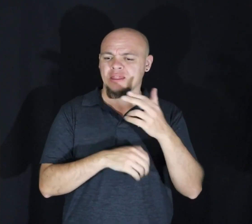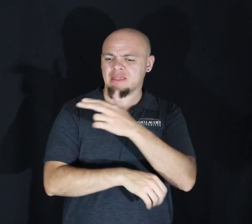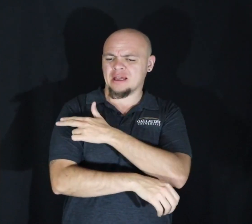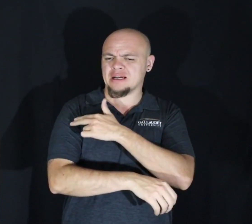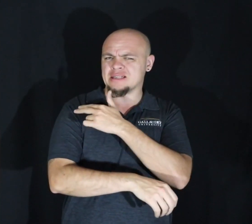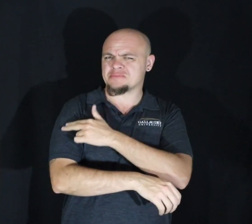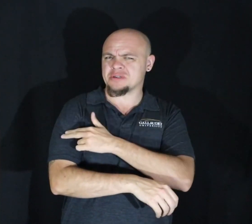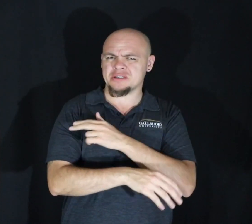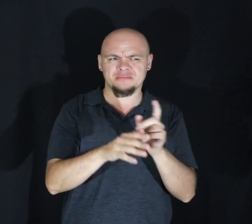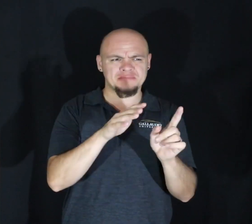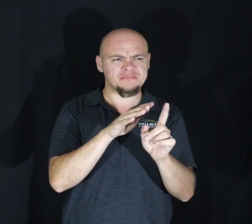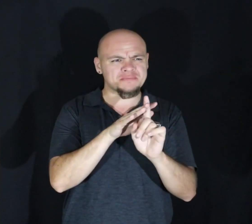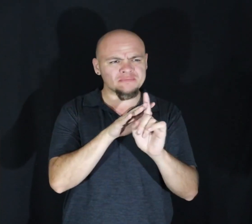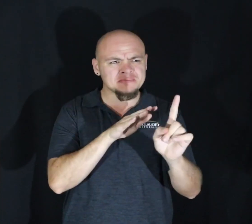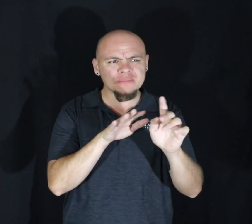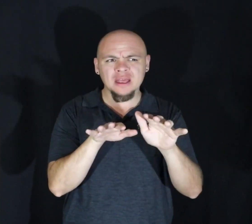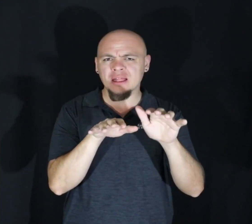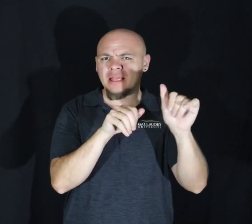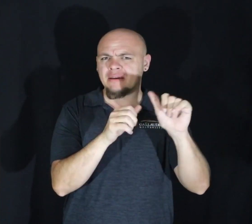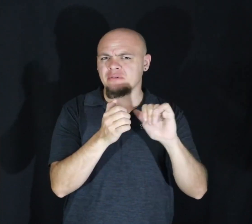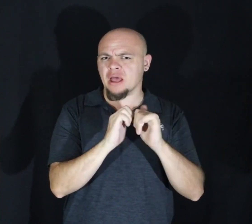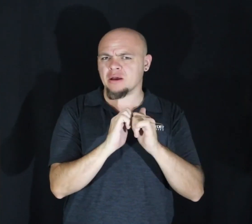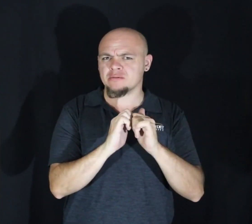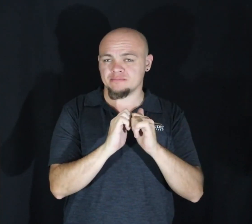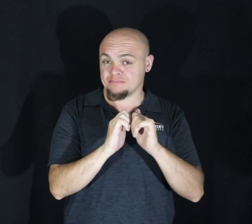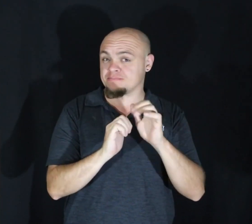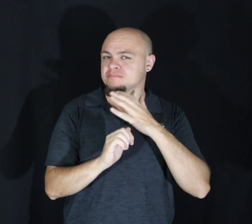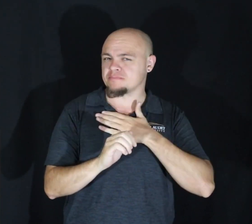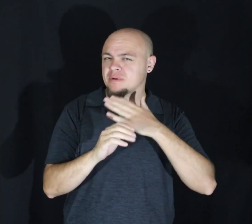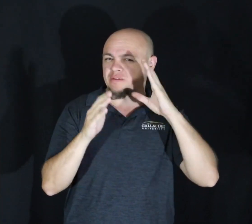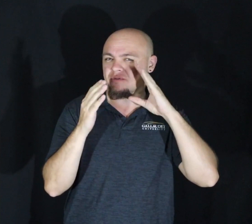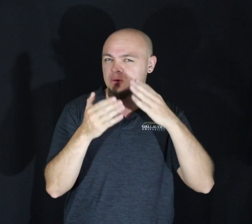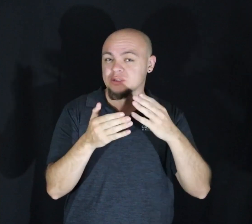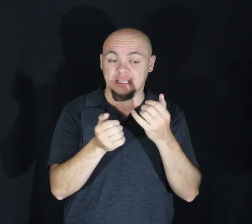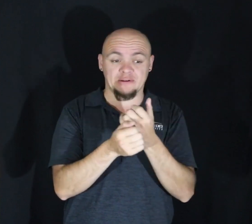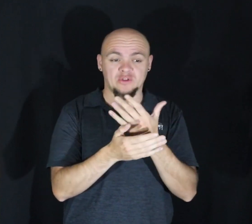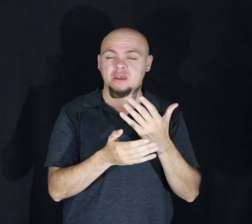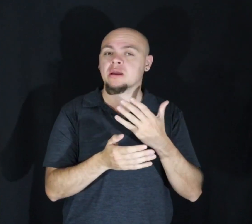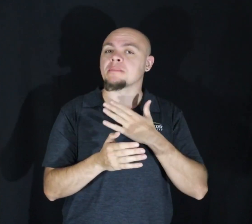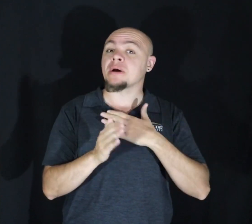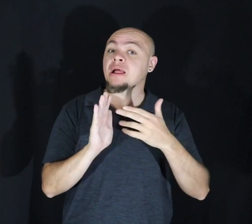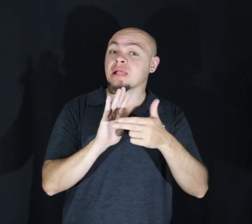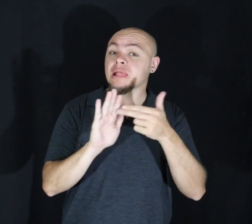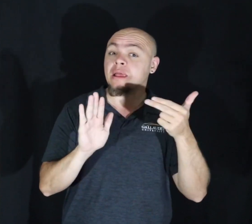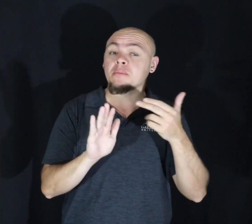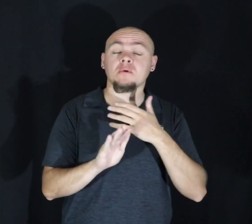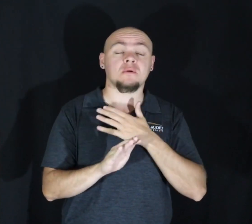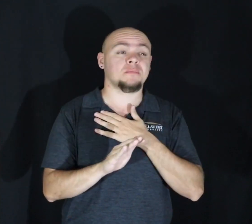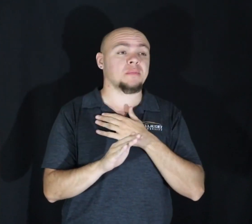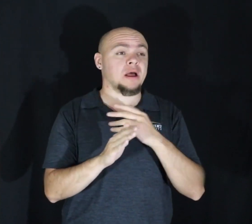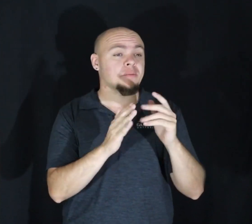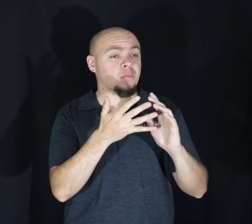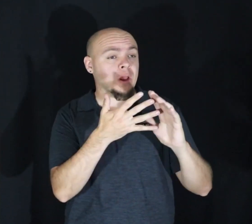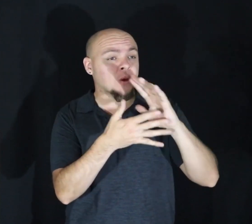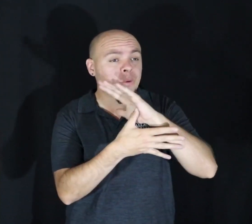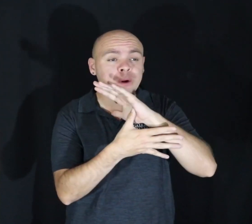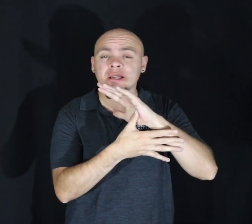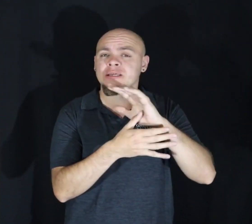hospital? And everything flashed before me, my labels, my priorities, you name